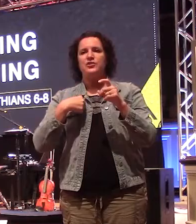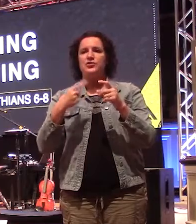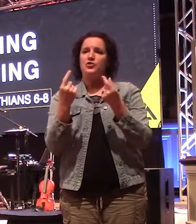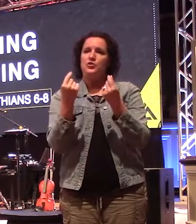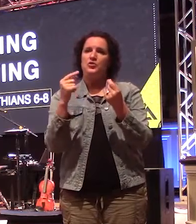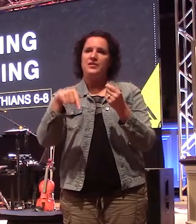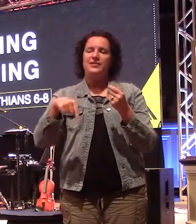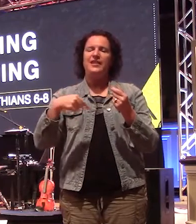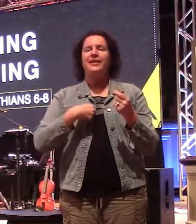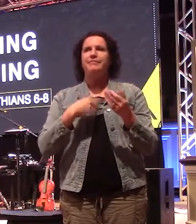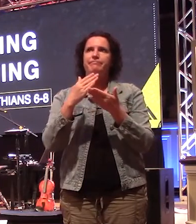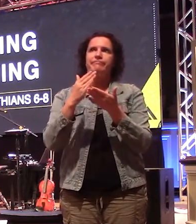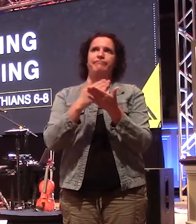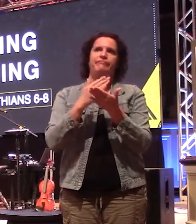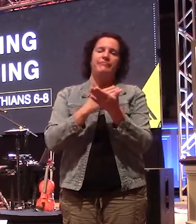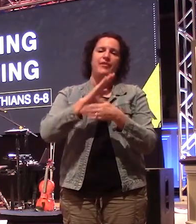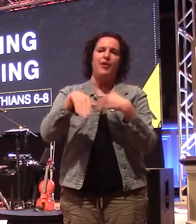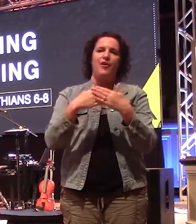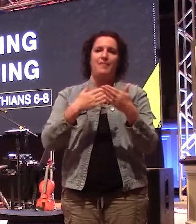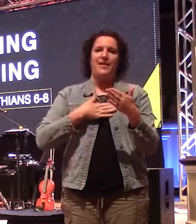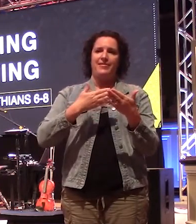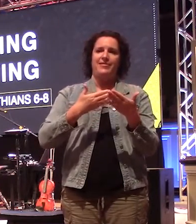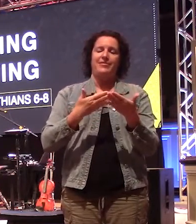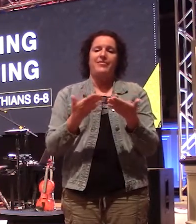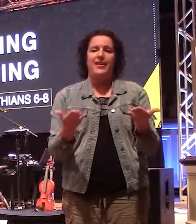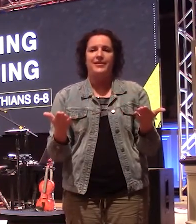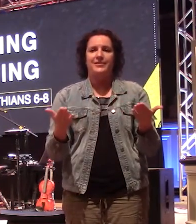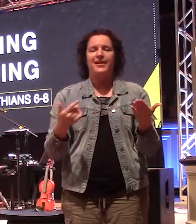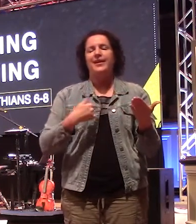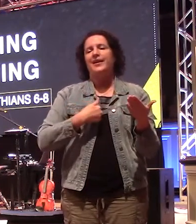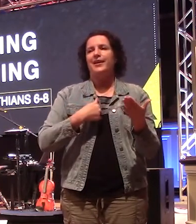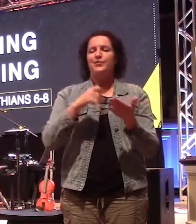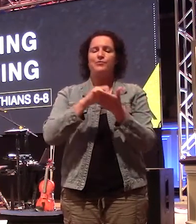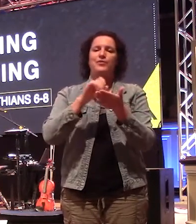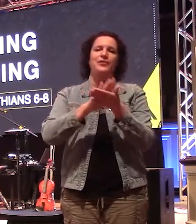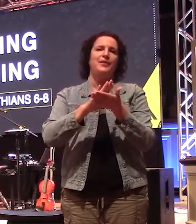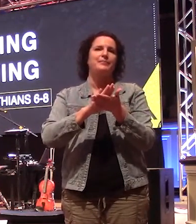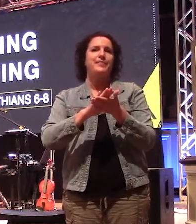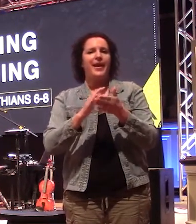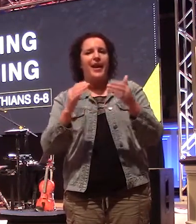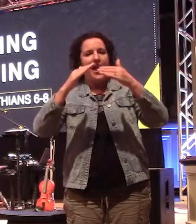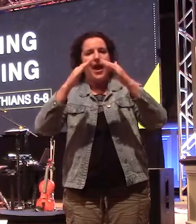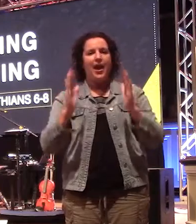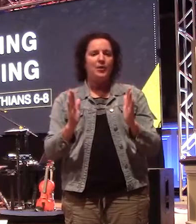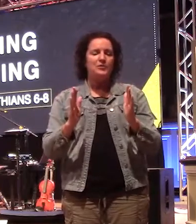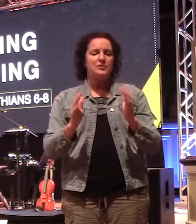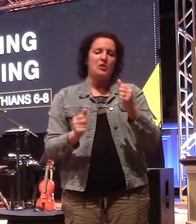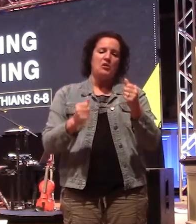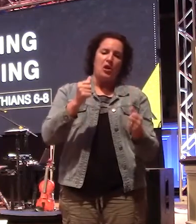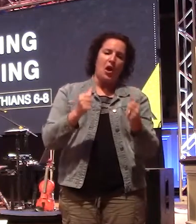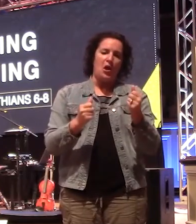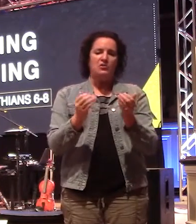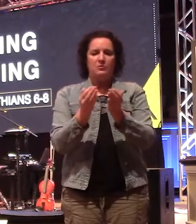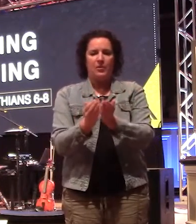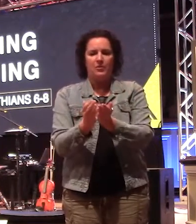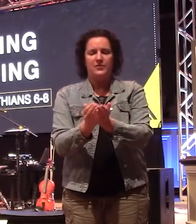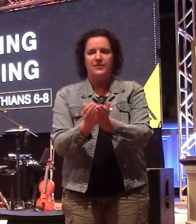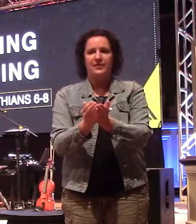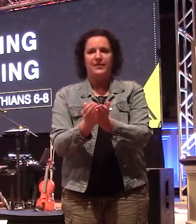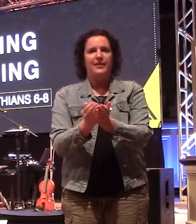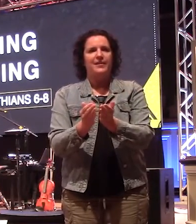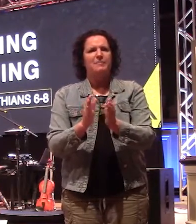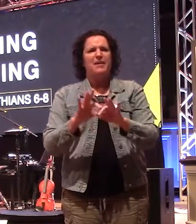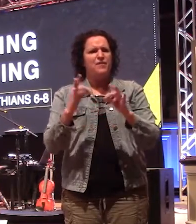house, and I wrote down cars, and God said, why don't you enumerate the cars? So I wrote down family van. I tried to write down